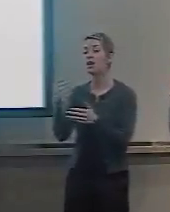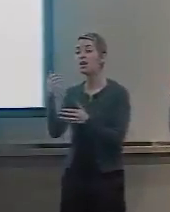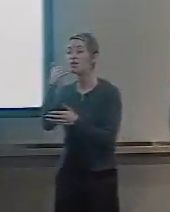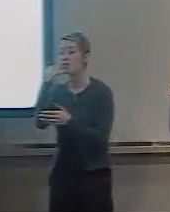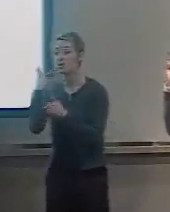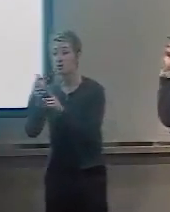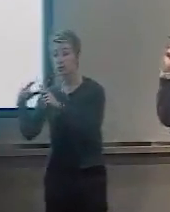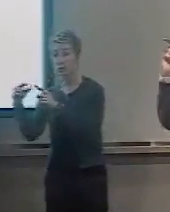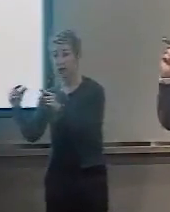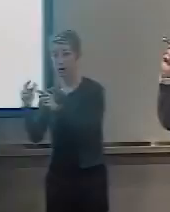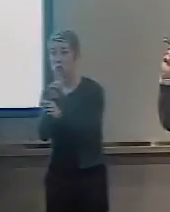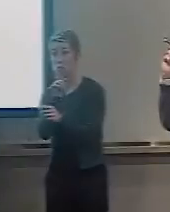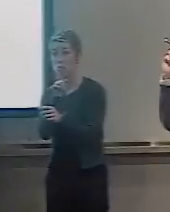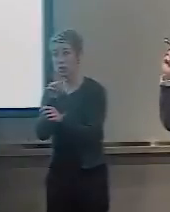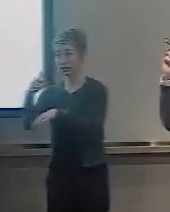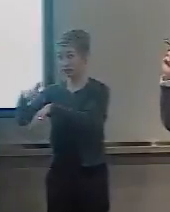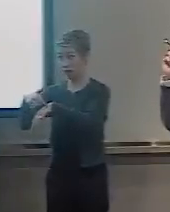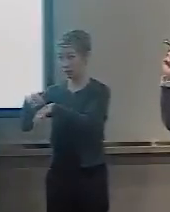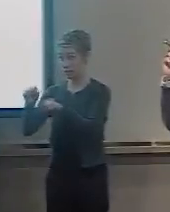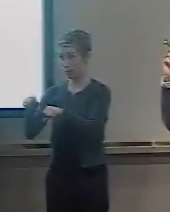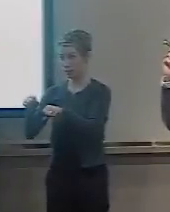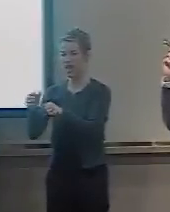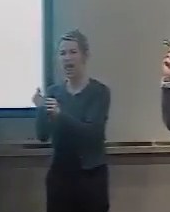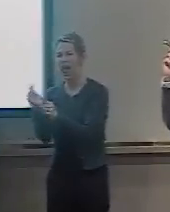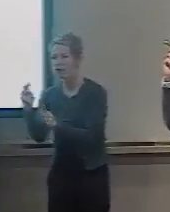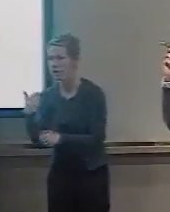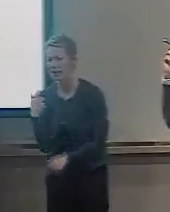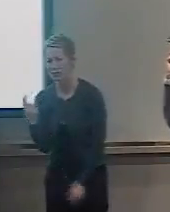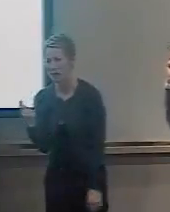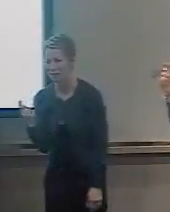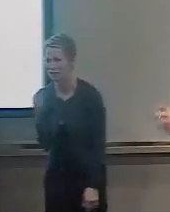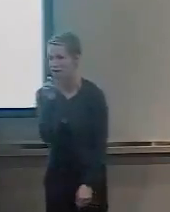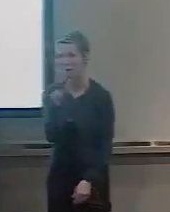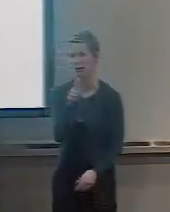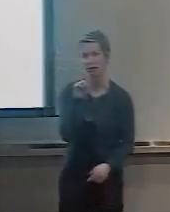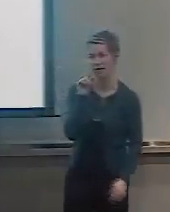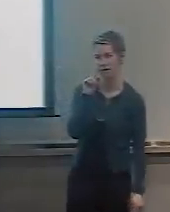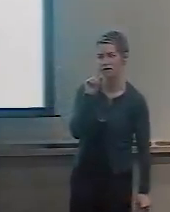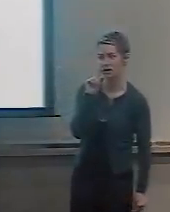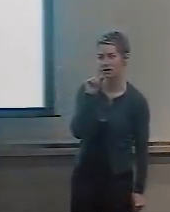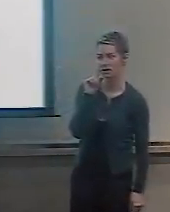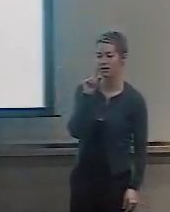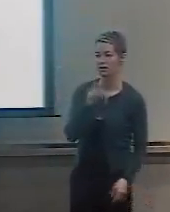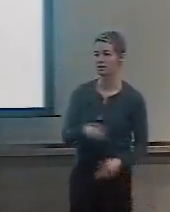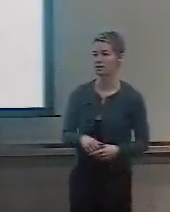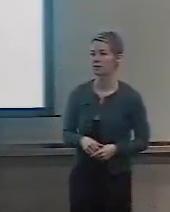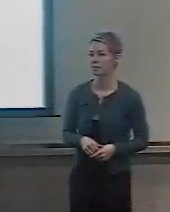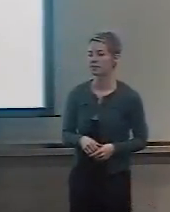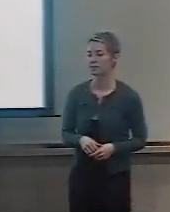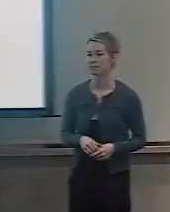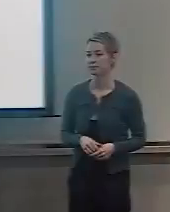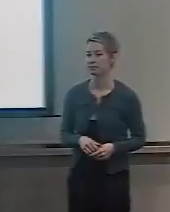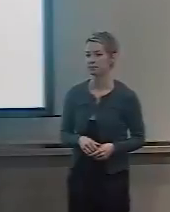video capability, everybody has them. Right? It's not just the deaf people.